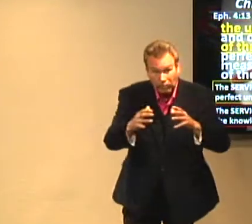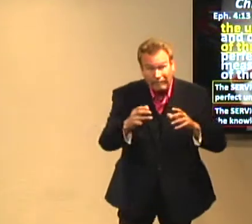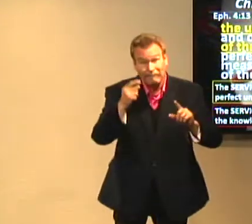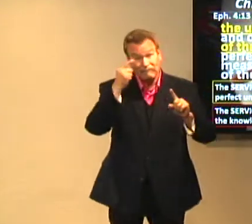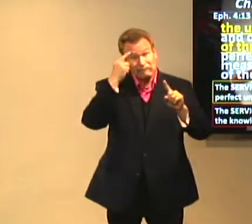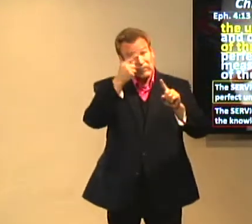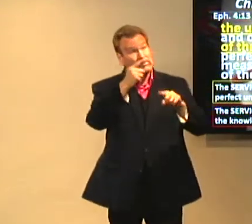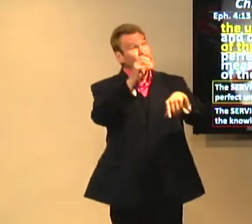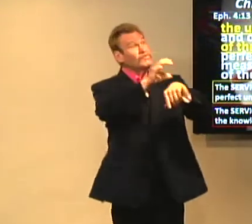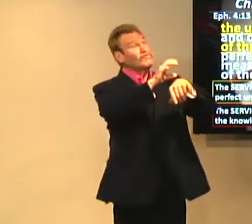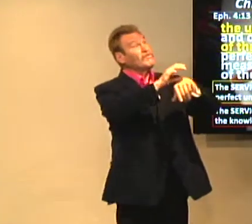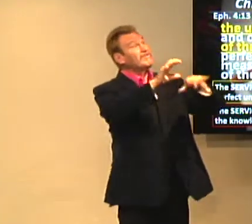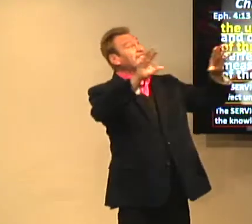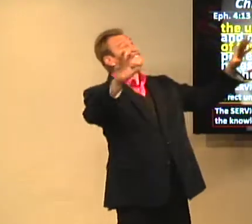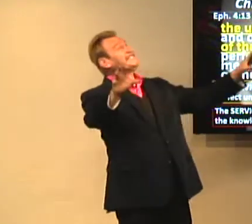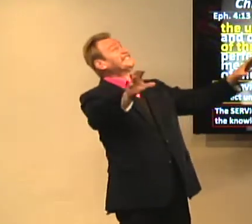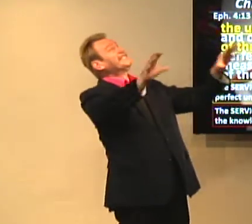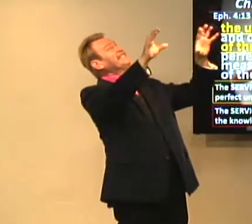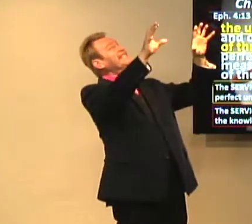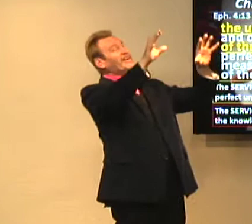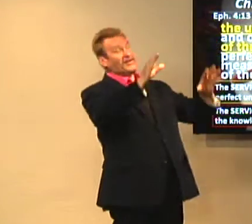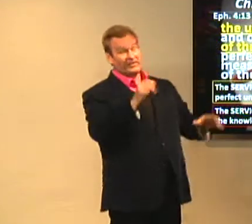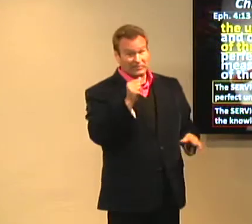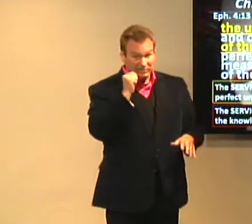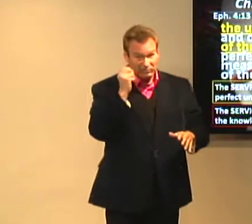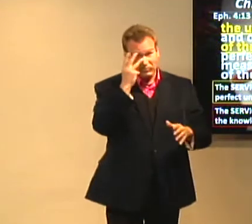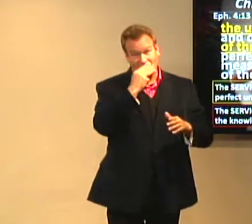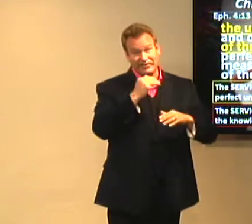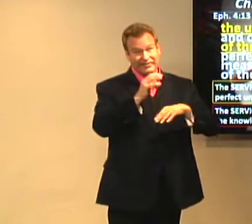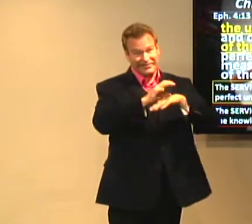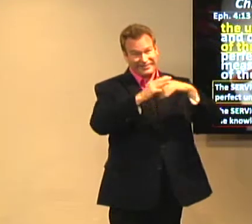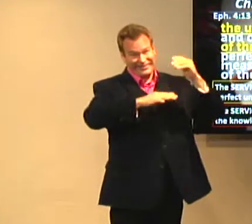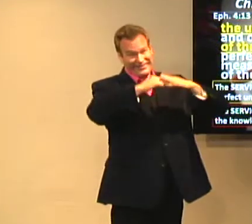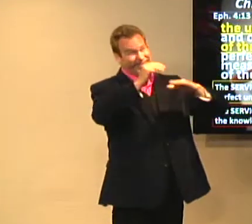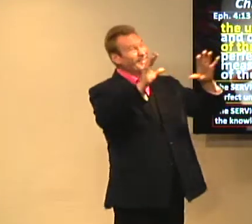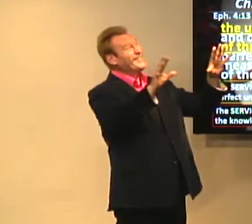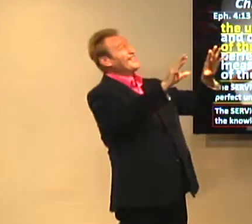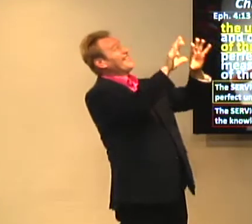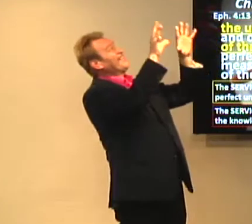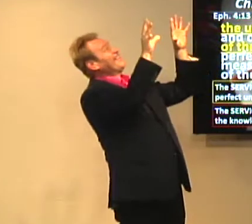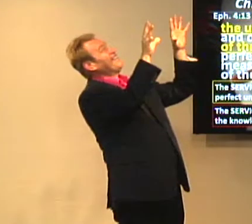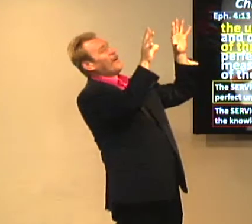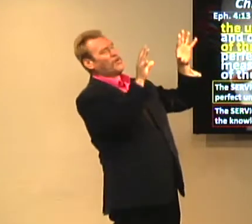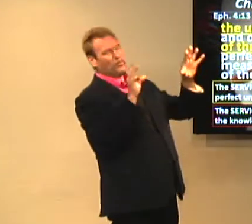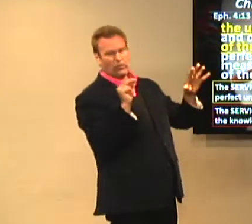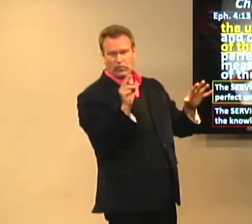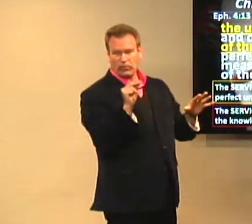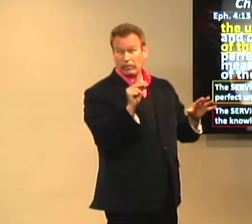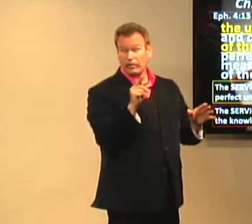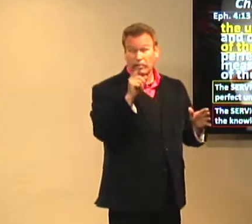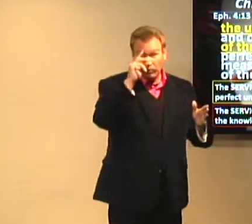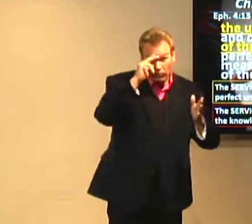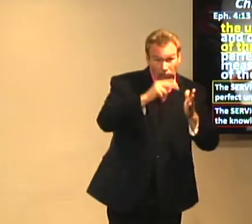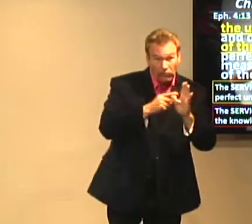That we all come together and work for the one glorious church in heaven, the beautiful, the most wonderful edifice and